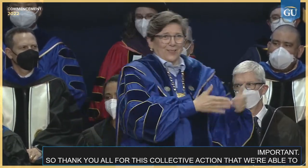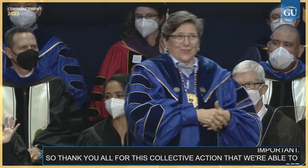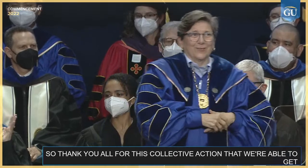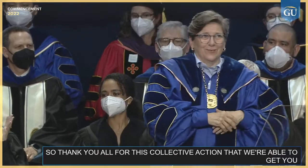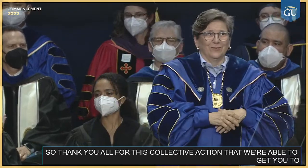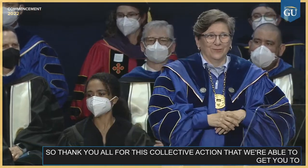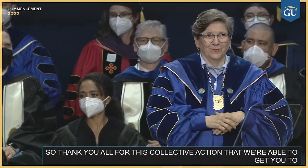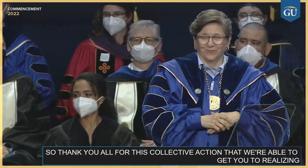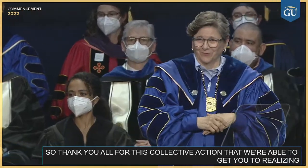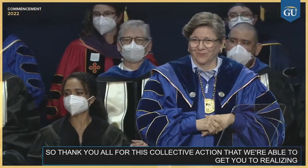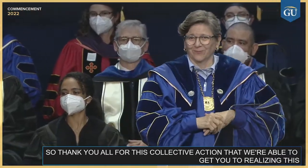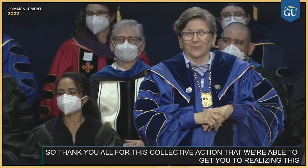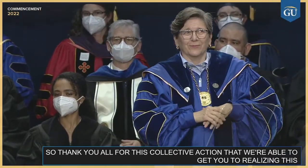thank you all for making that happen.